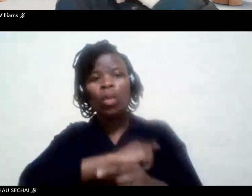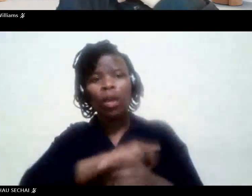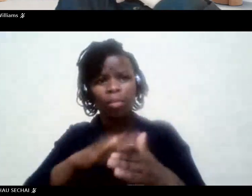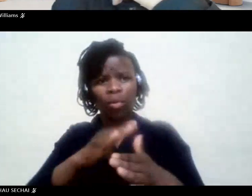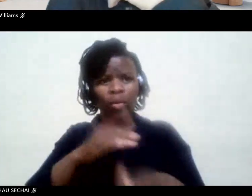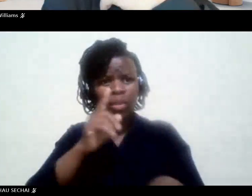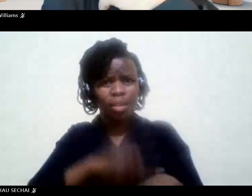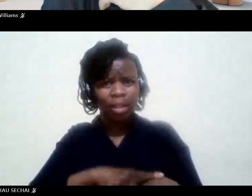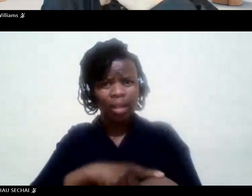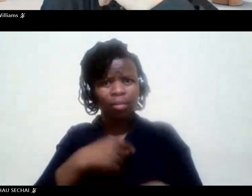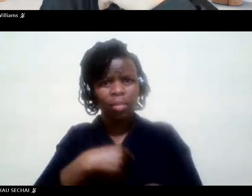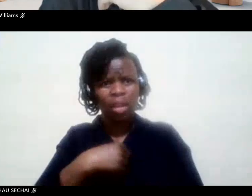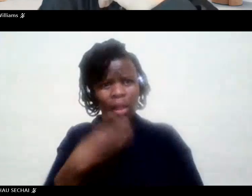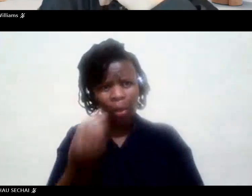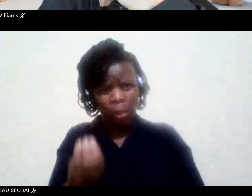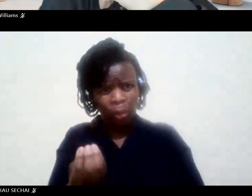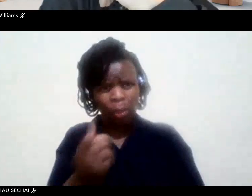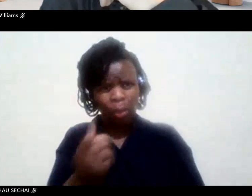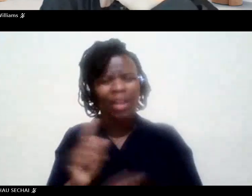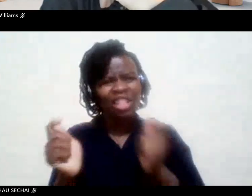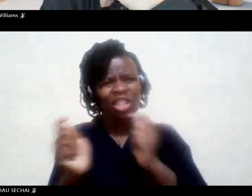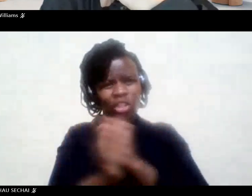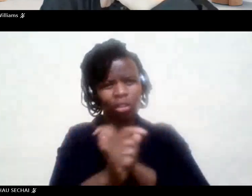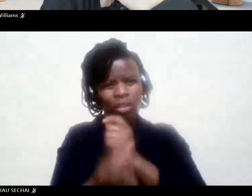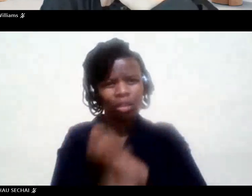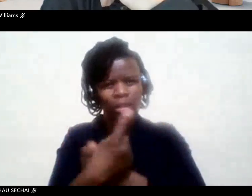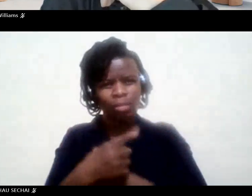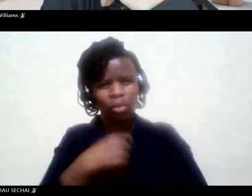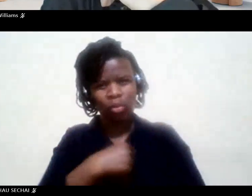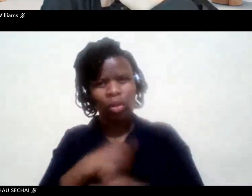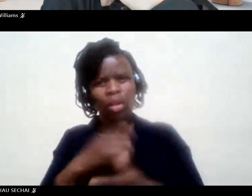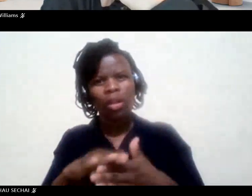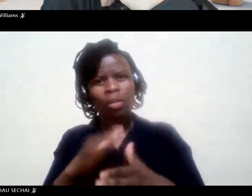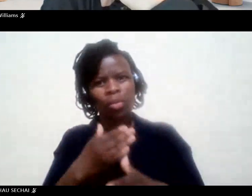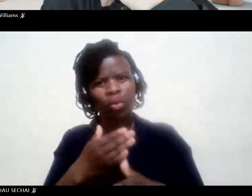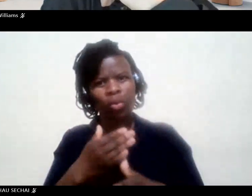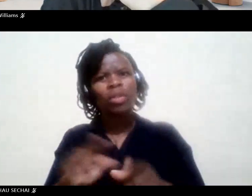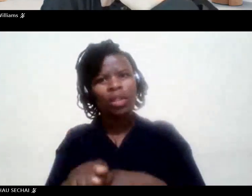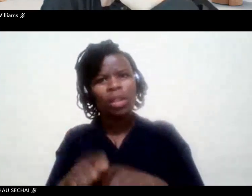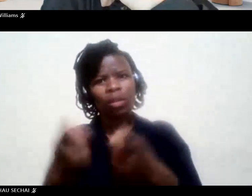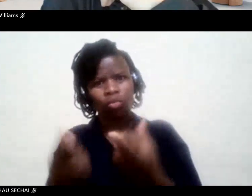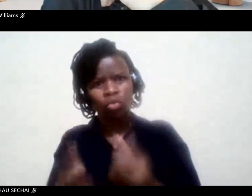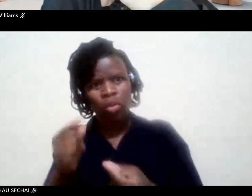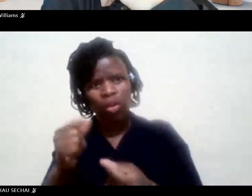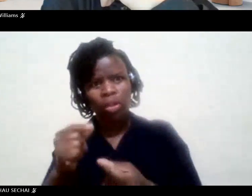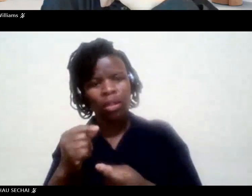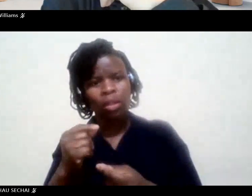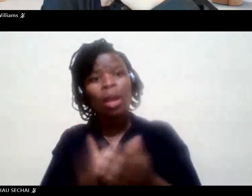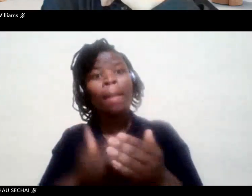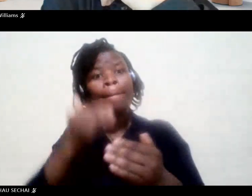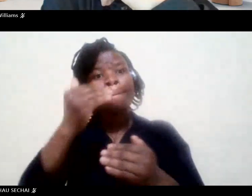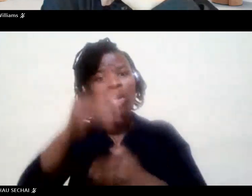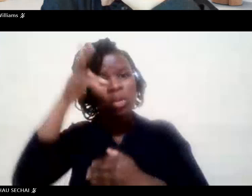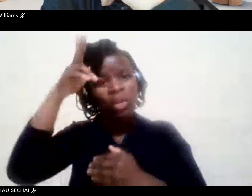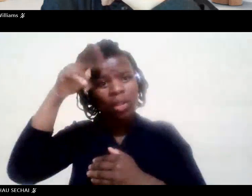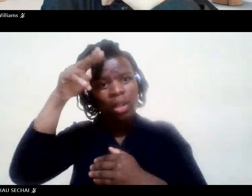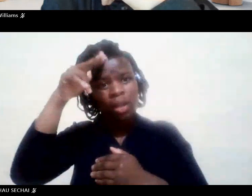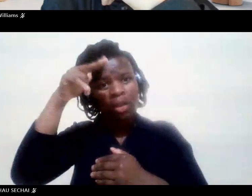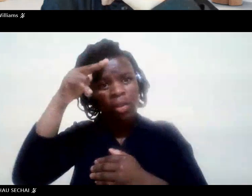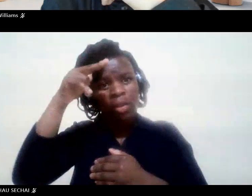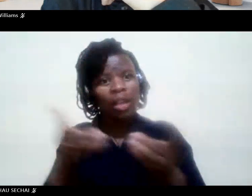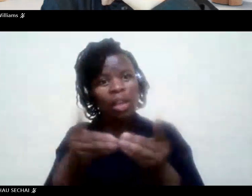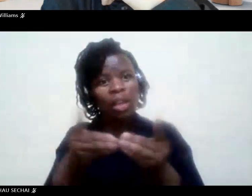the changes that happened to me, because I also did this postgraduate diploma. When you did disability as diversity, if you remember, we did the